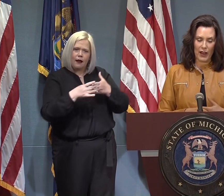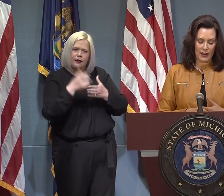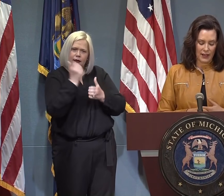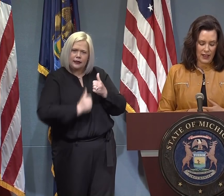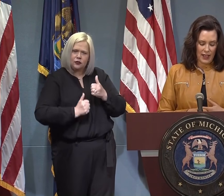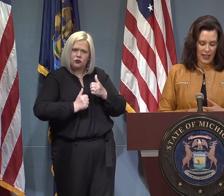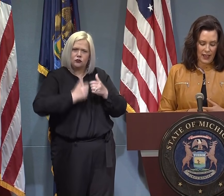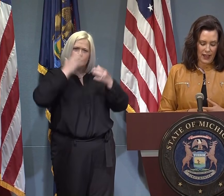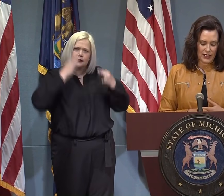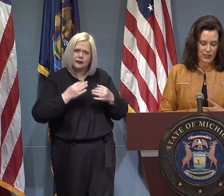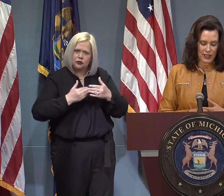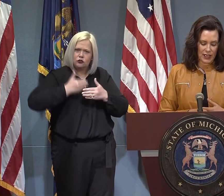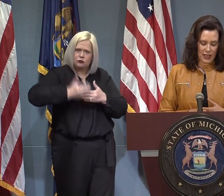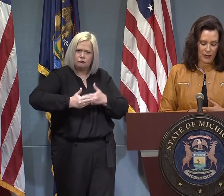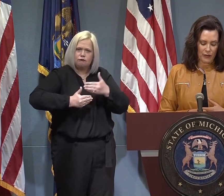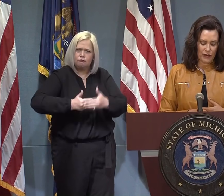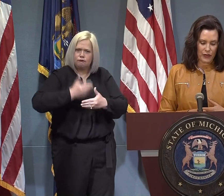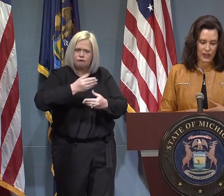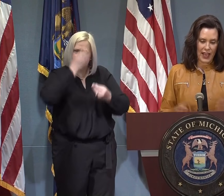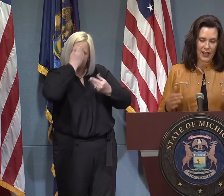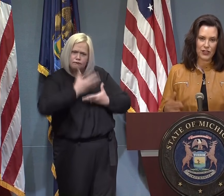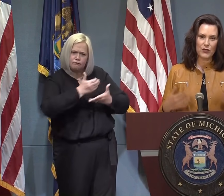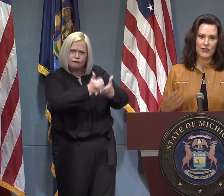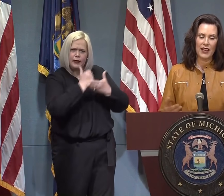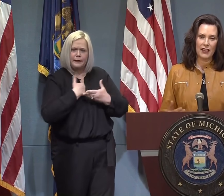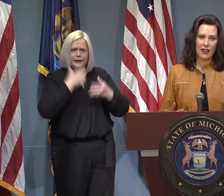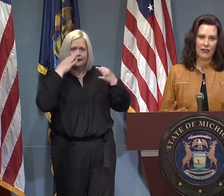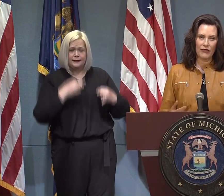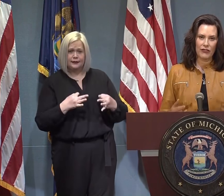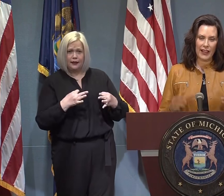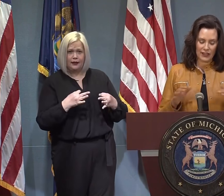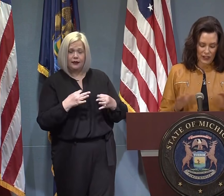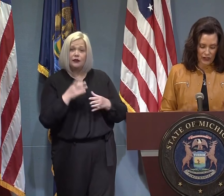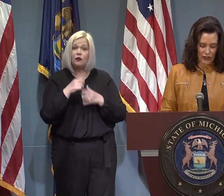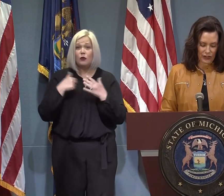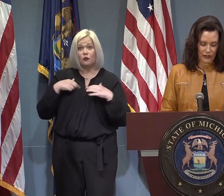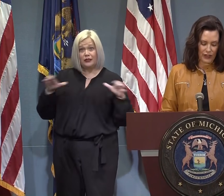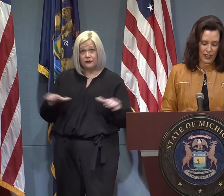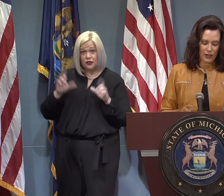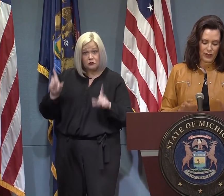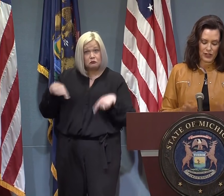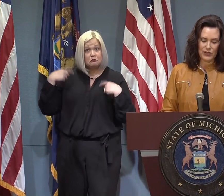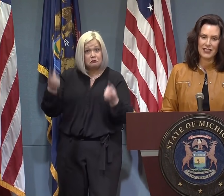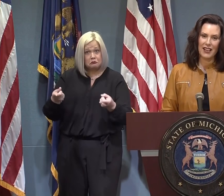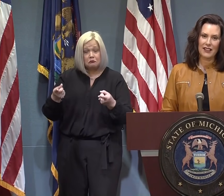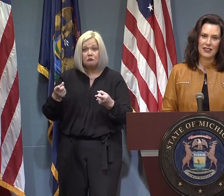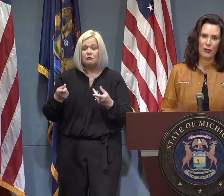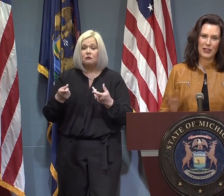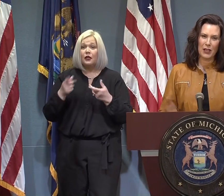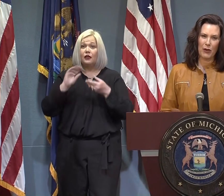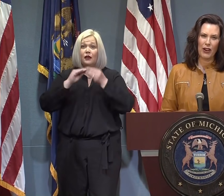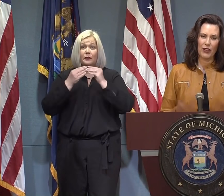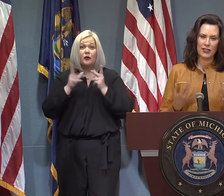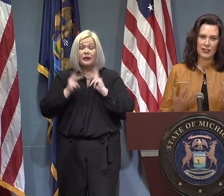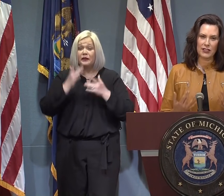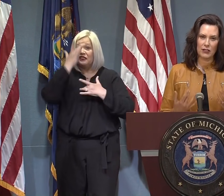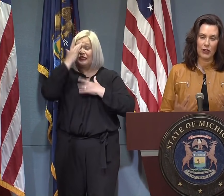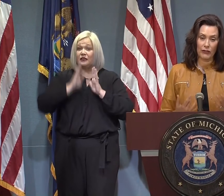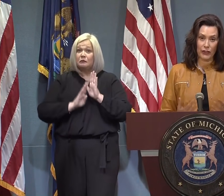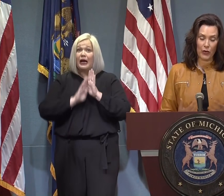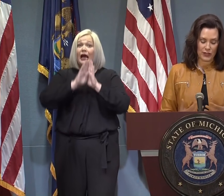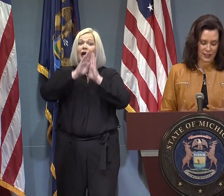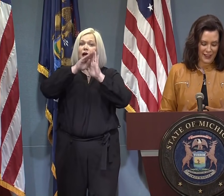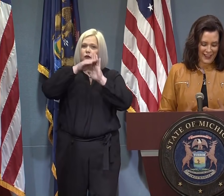of the way, and the actions we've taken have flattened the curve, reduced deaths, helped keep our health